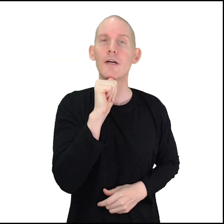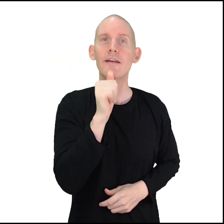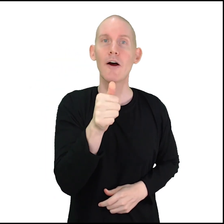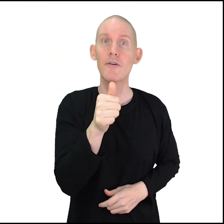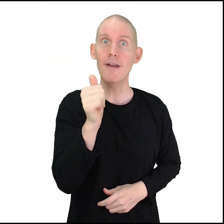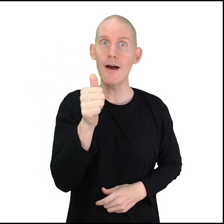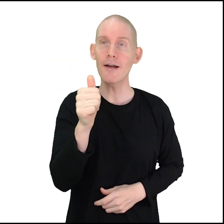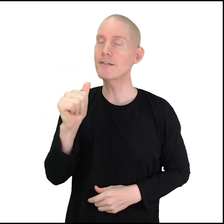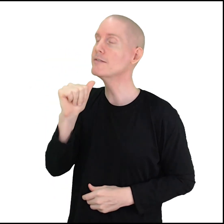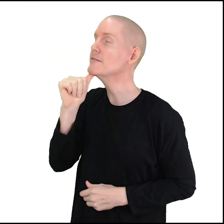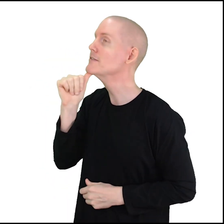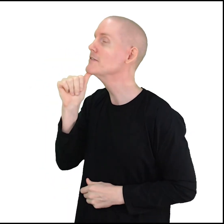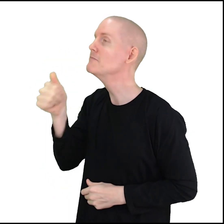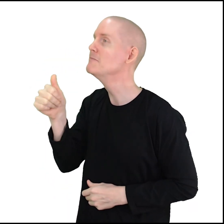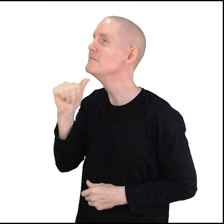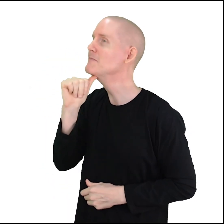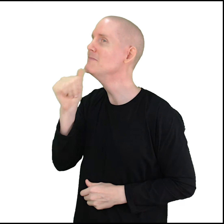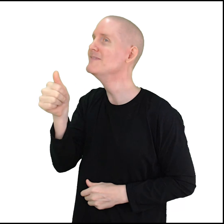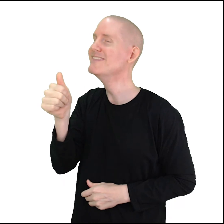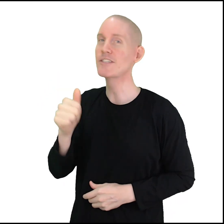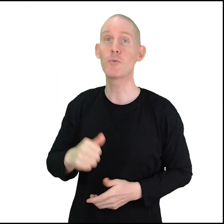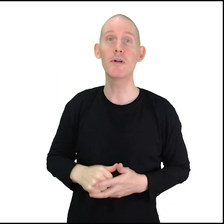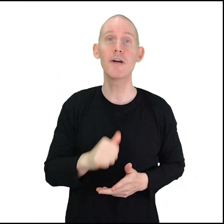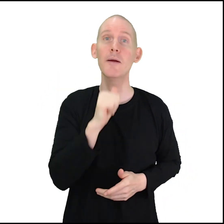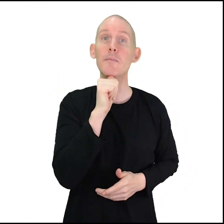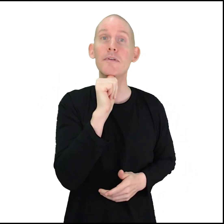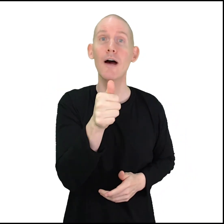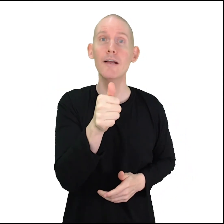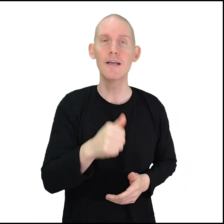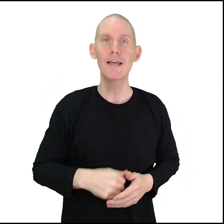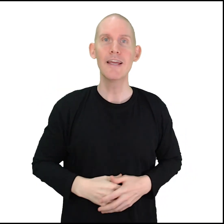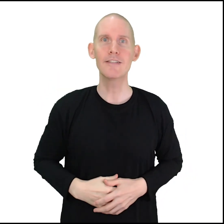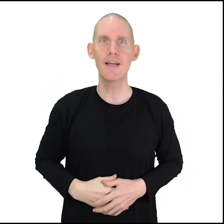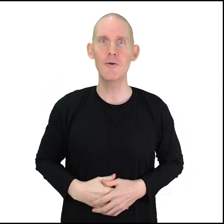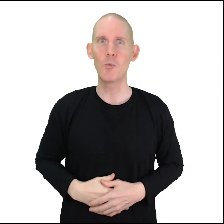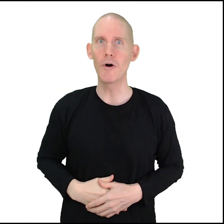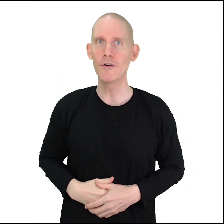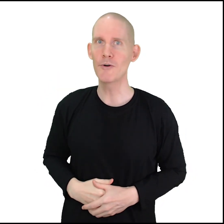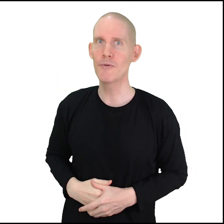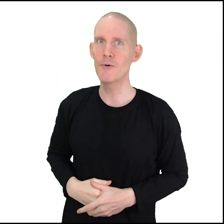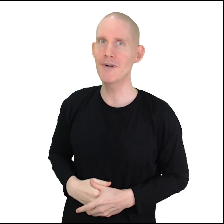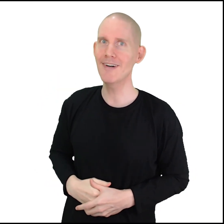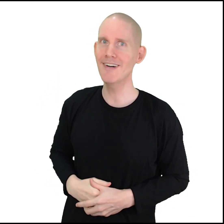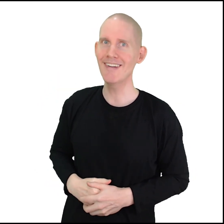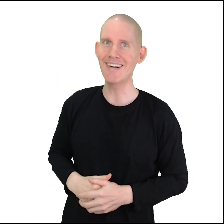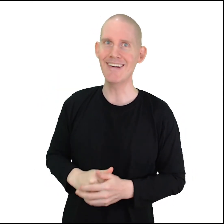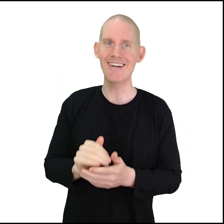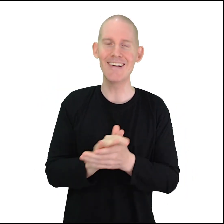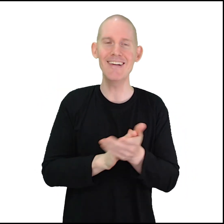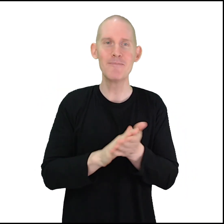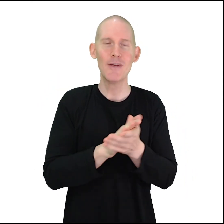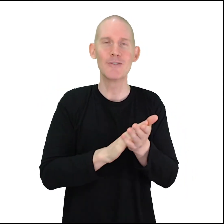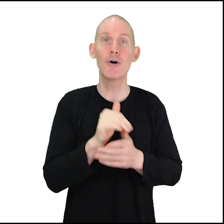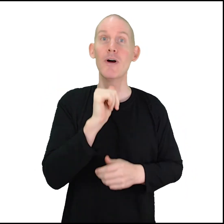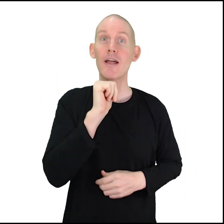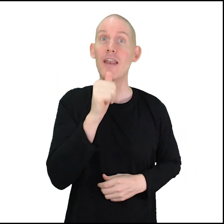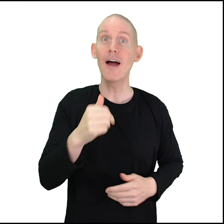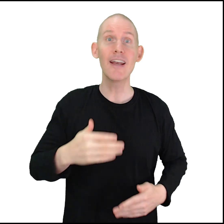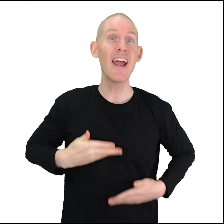Now, not, just one time, not is a wonderful word. So, not